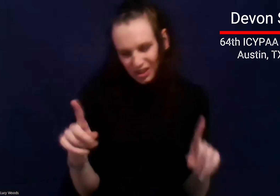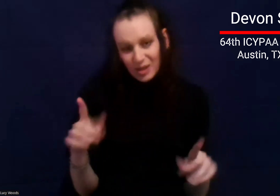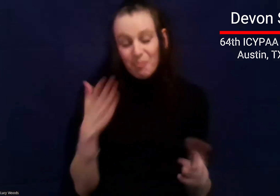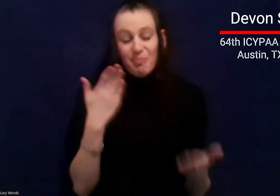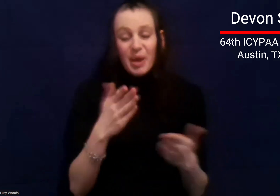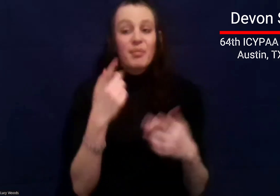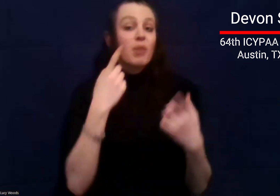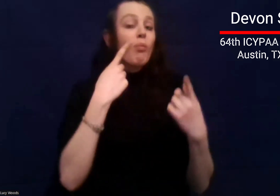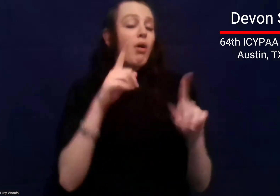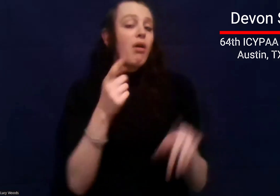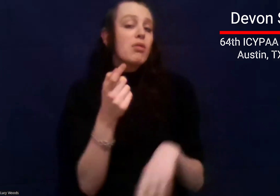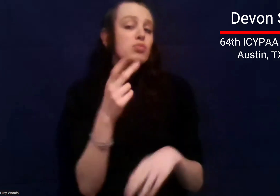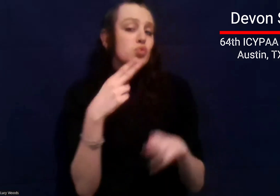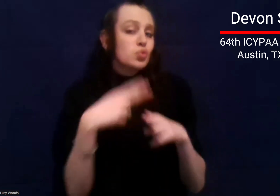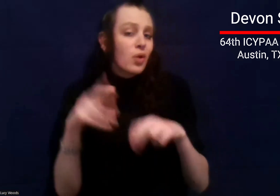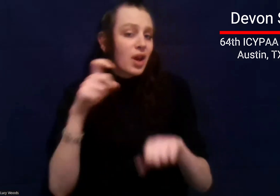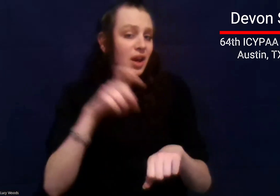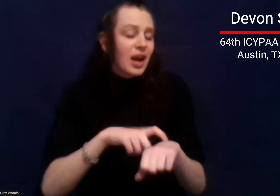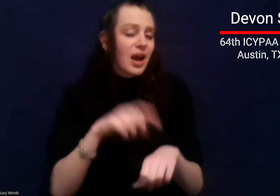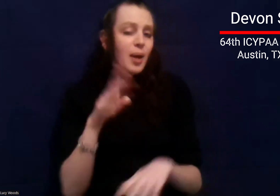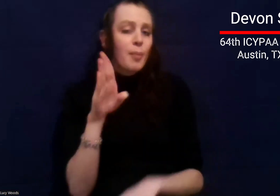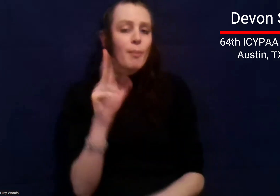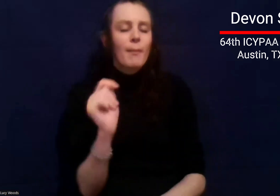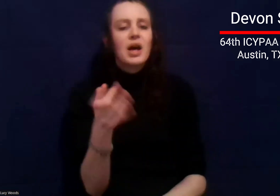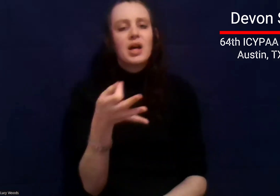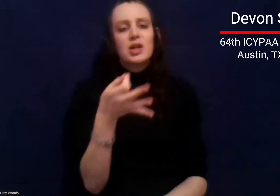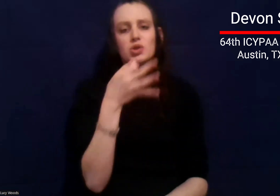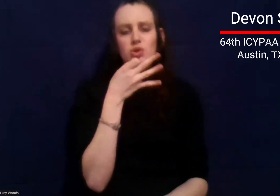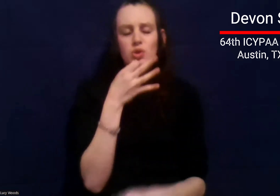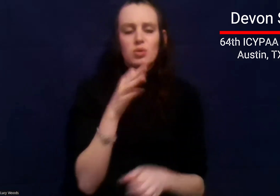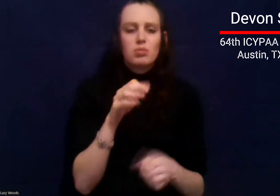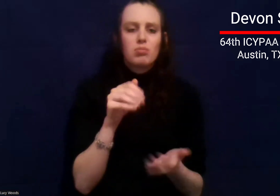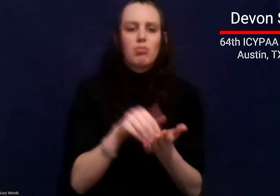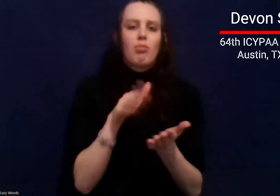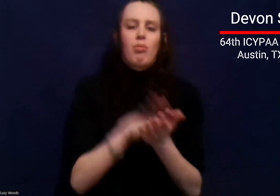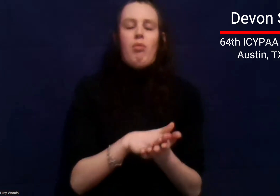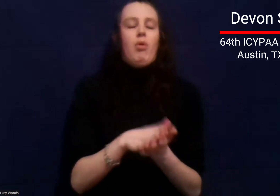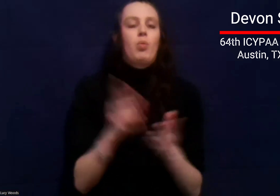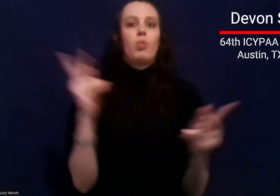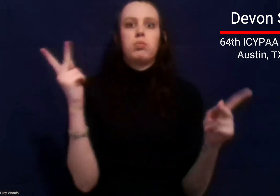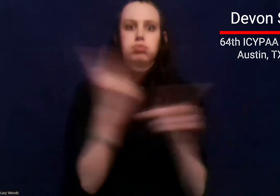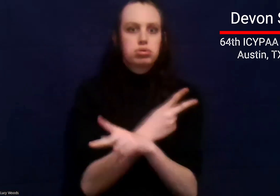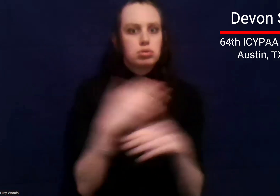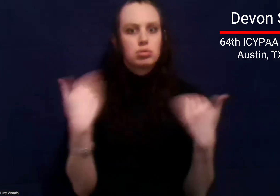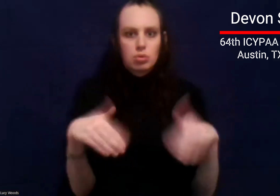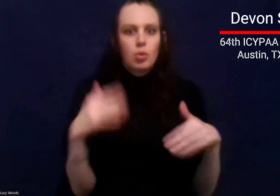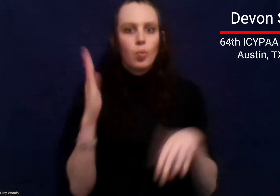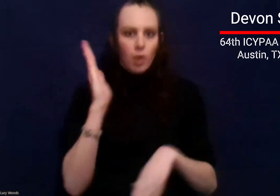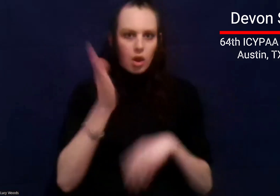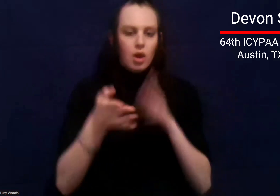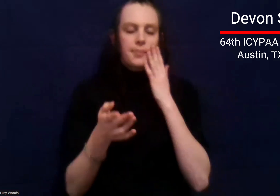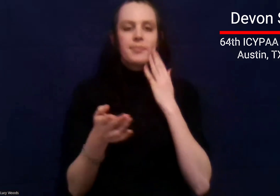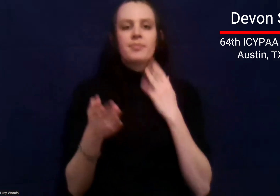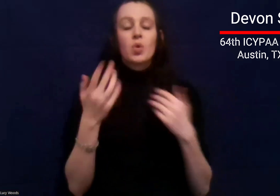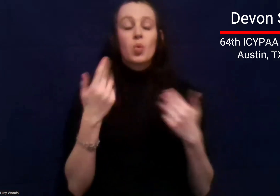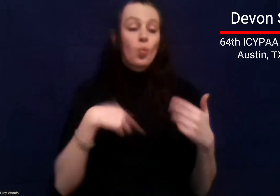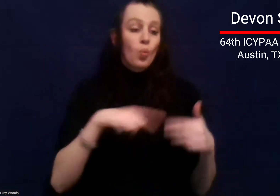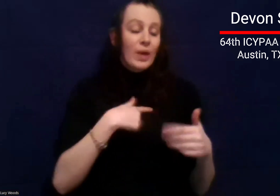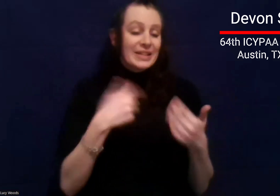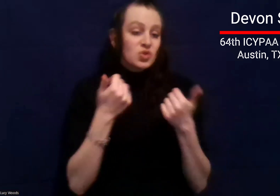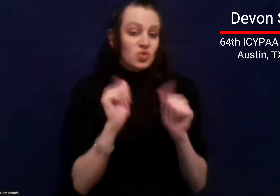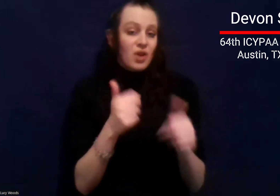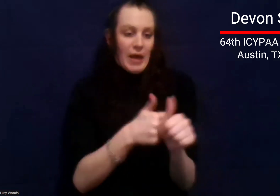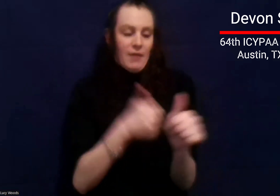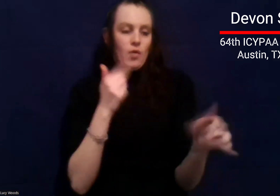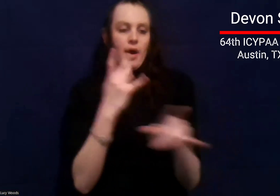time, but he usually winds up with a bigger explosion than ever. We have tried these methods. These attempts to do the impossible have